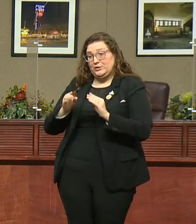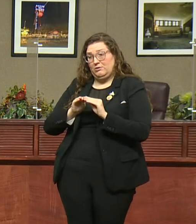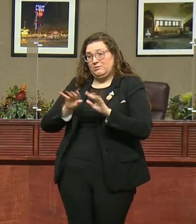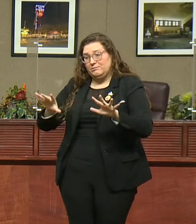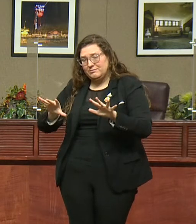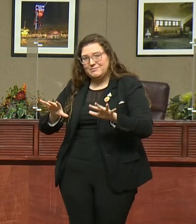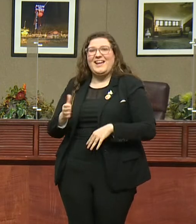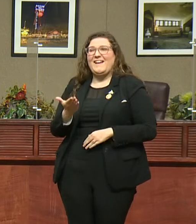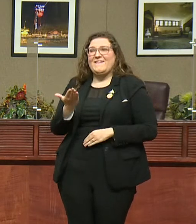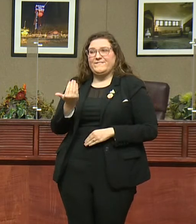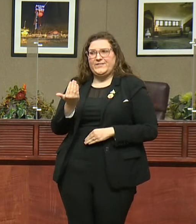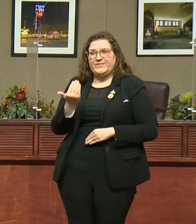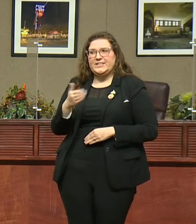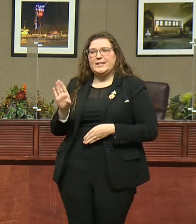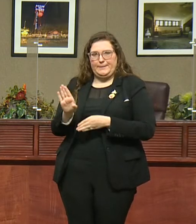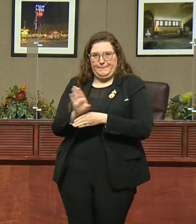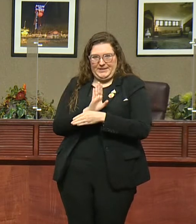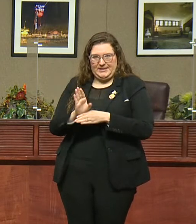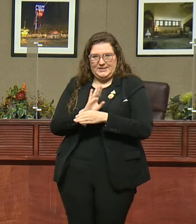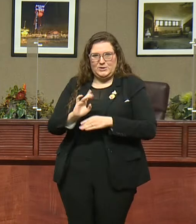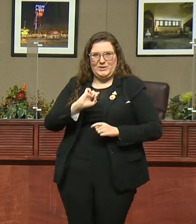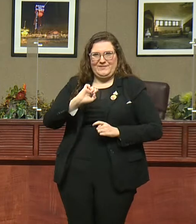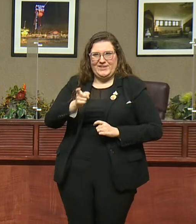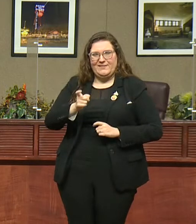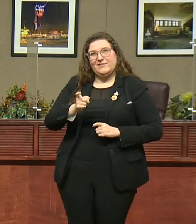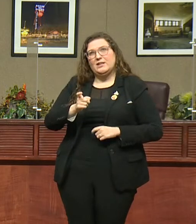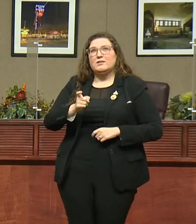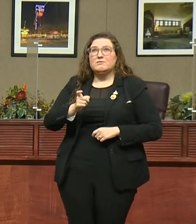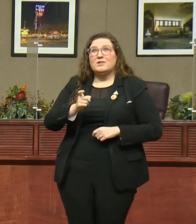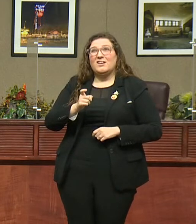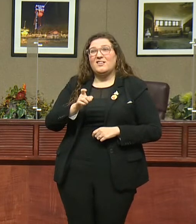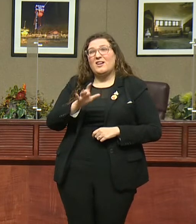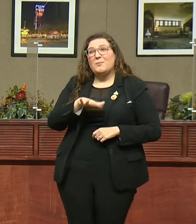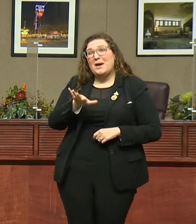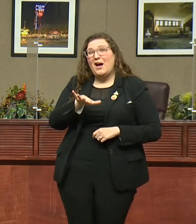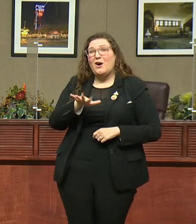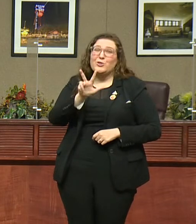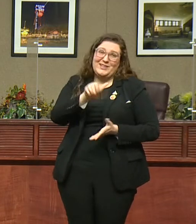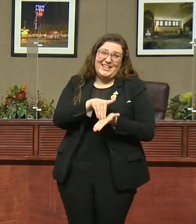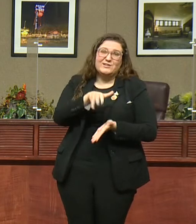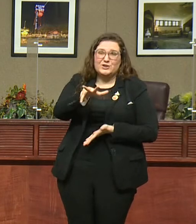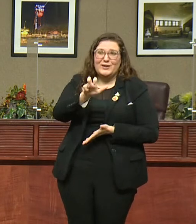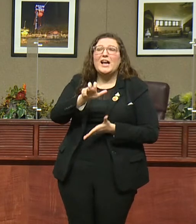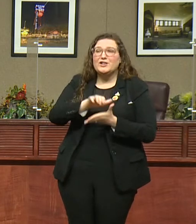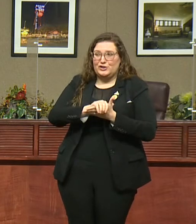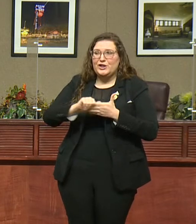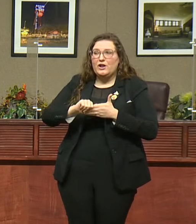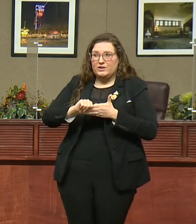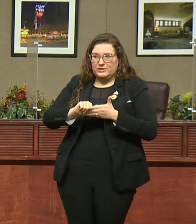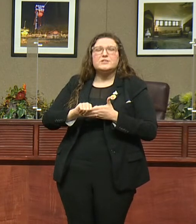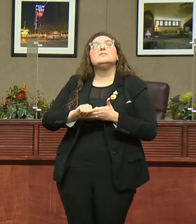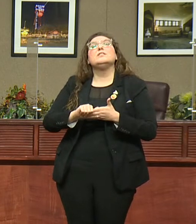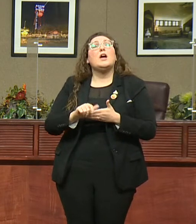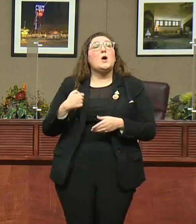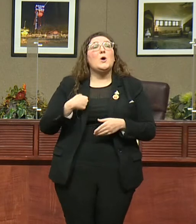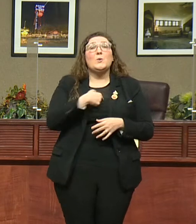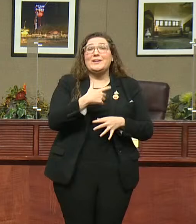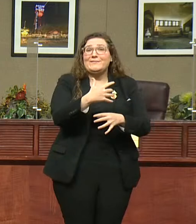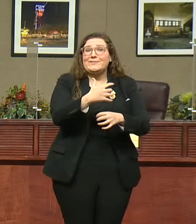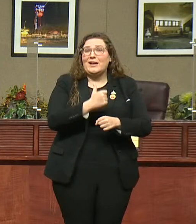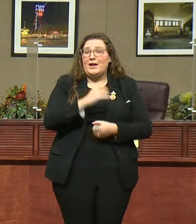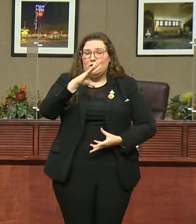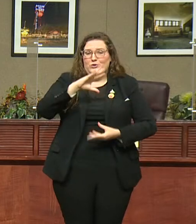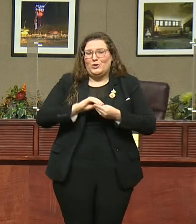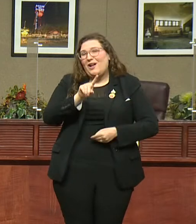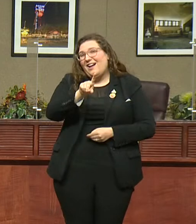than $330,000 in rent payments. So since the inception, we have received 147 applicants,